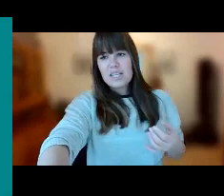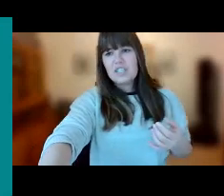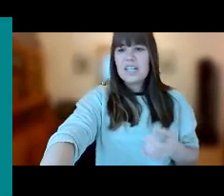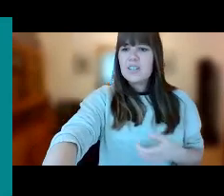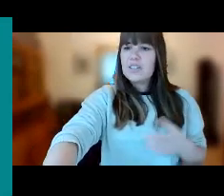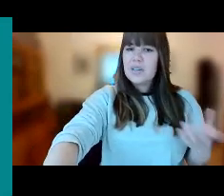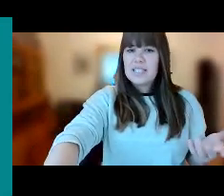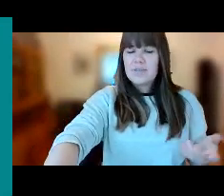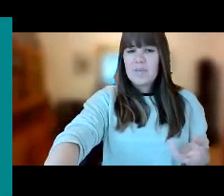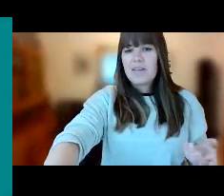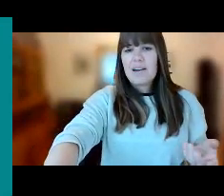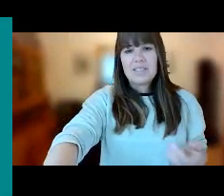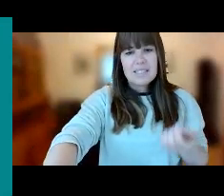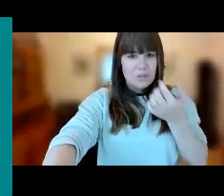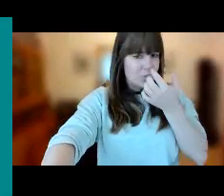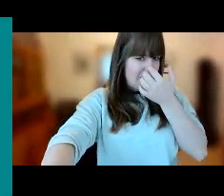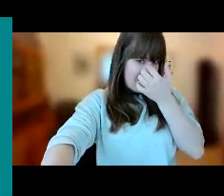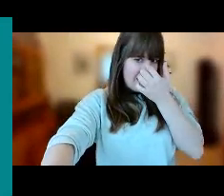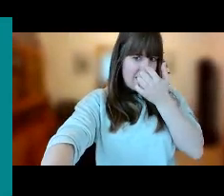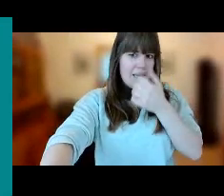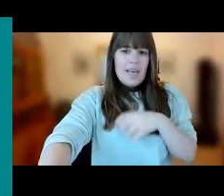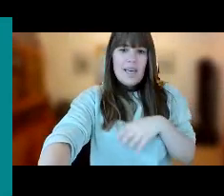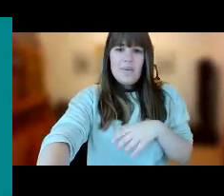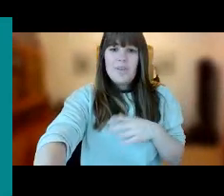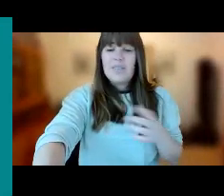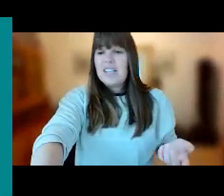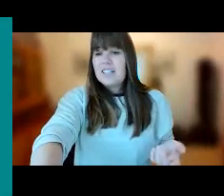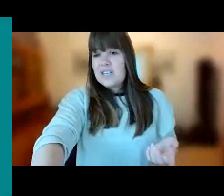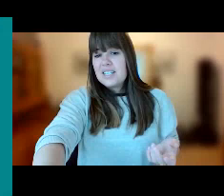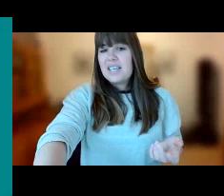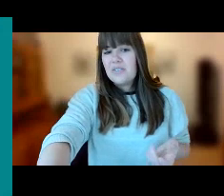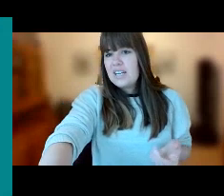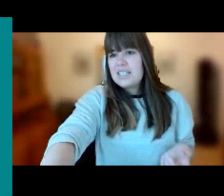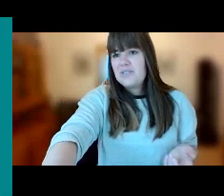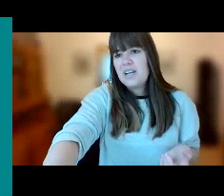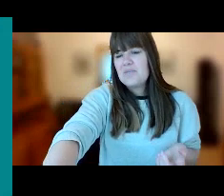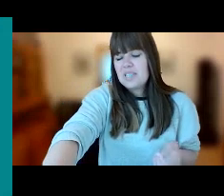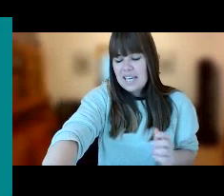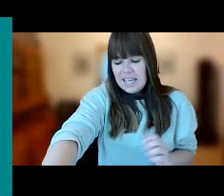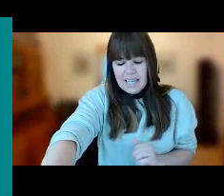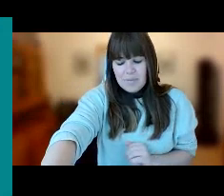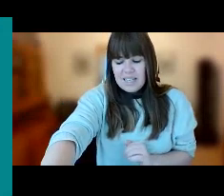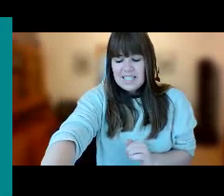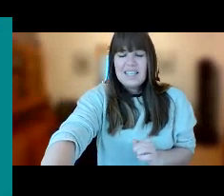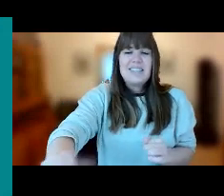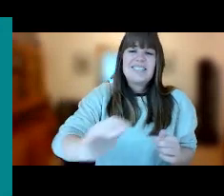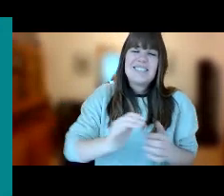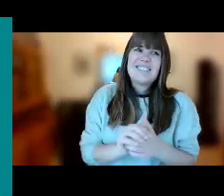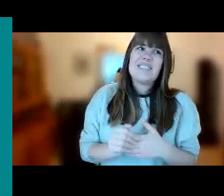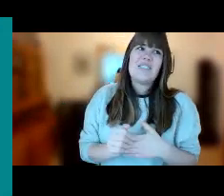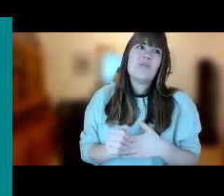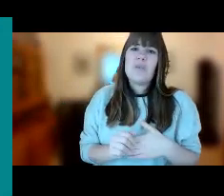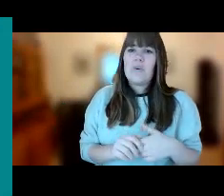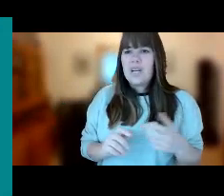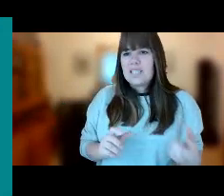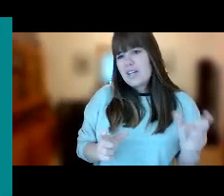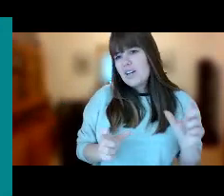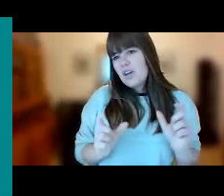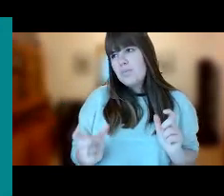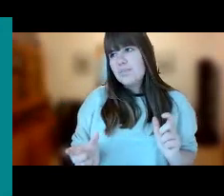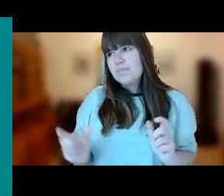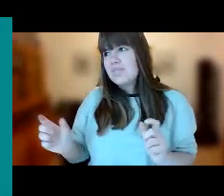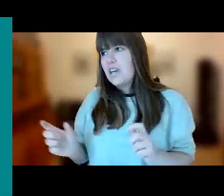by Bryony Shannon, who has a background in social care, but really interesting read for anybody. Basically, she talks about